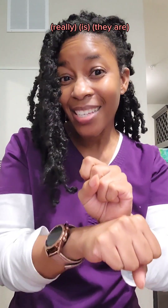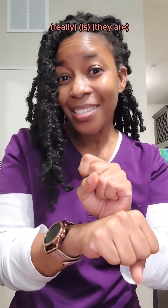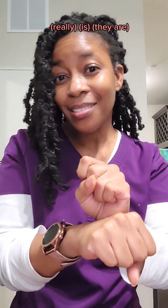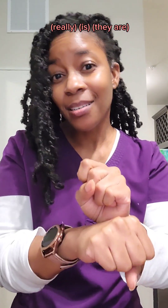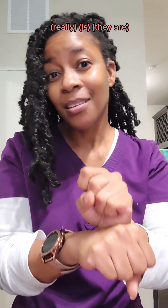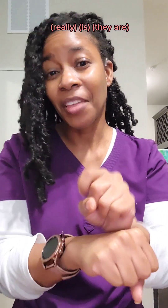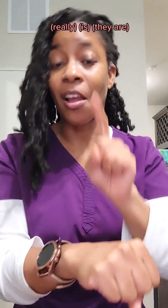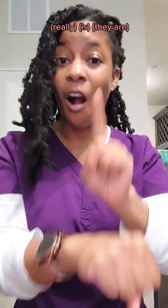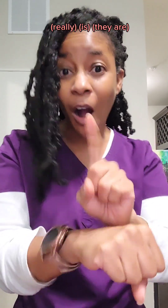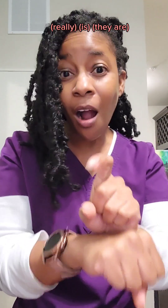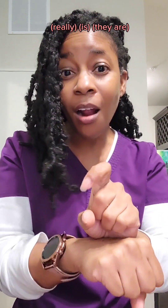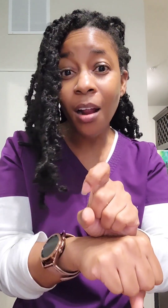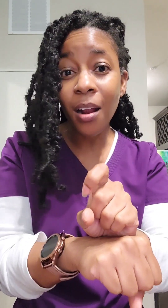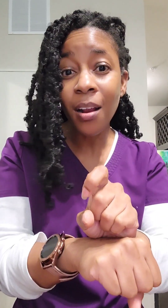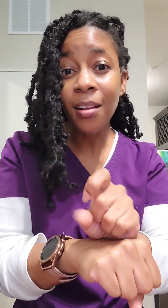is, they are,